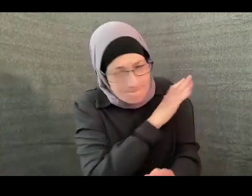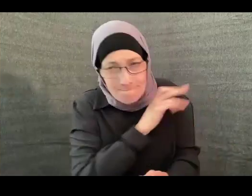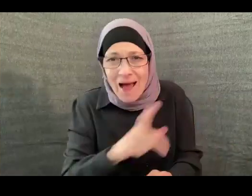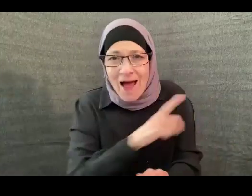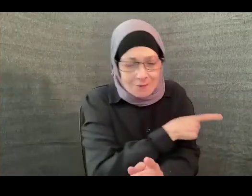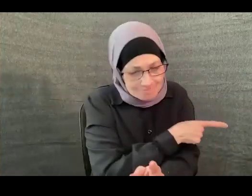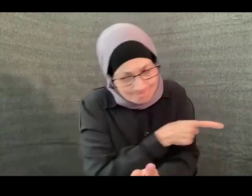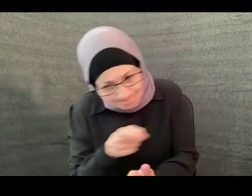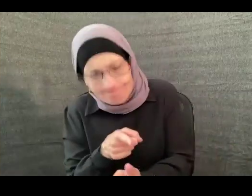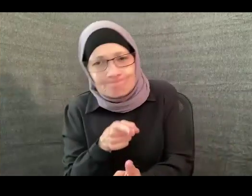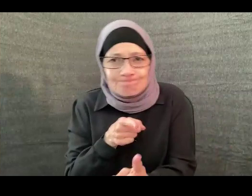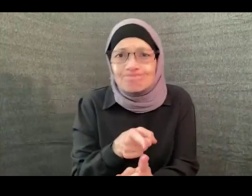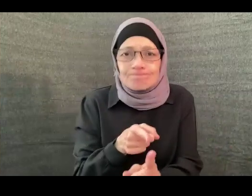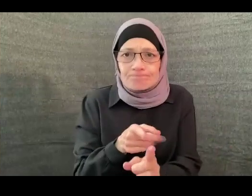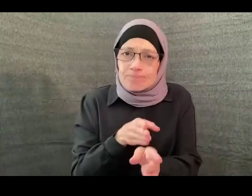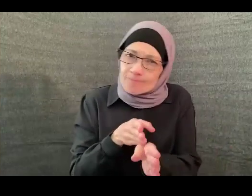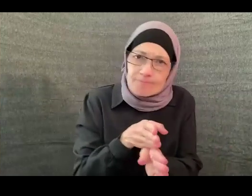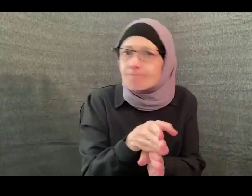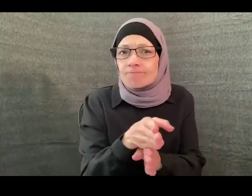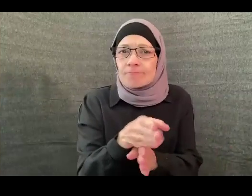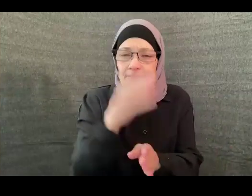human being is bound to make mistakes.